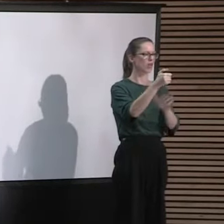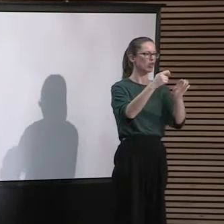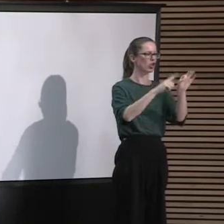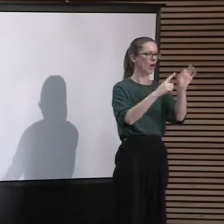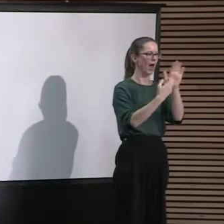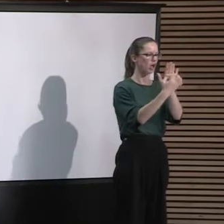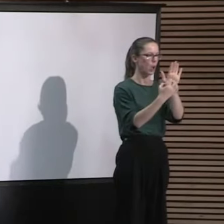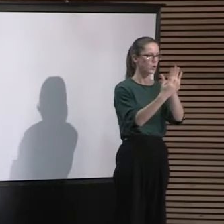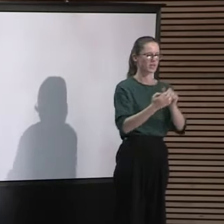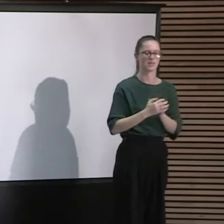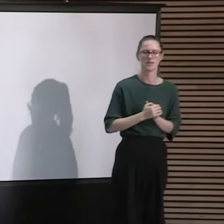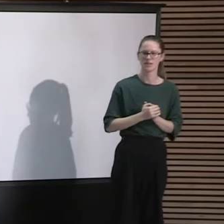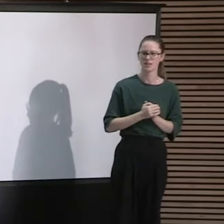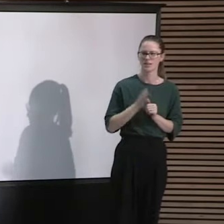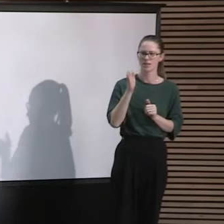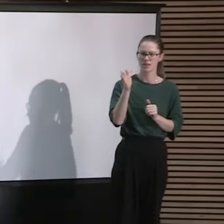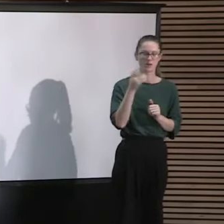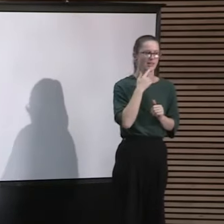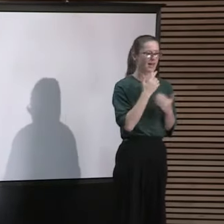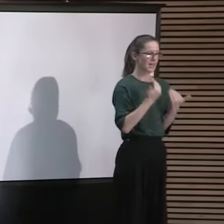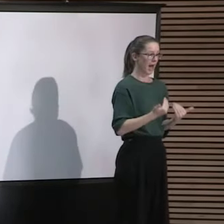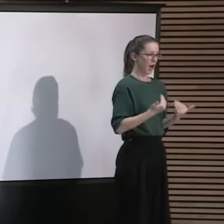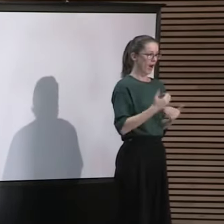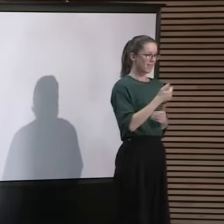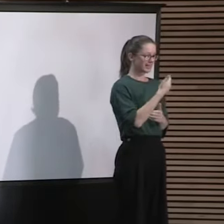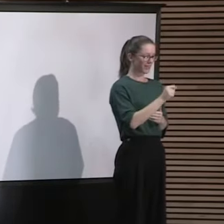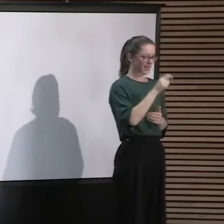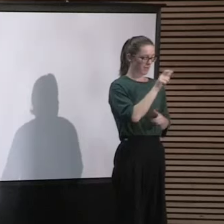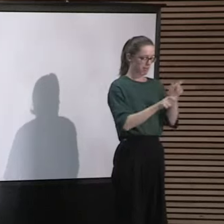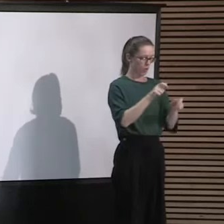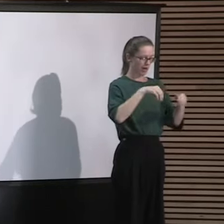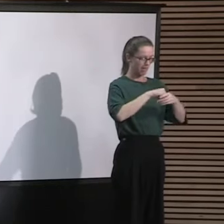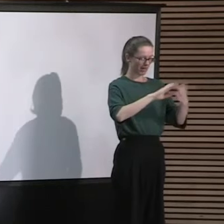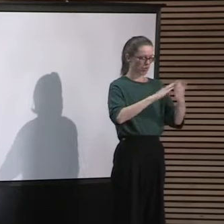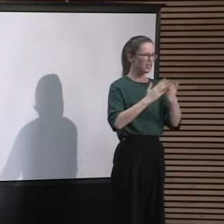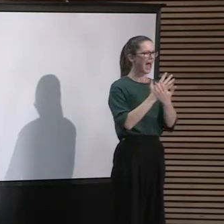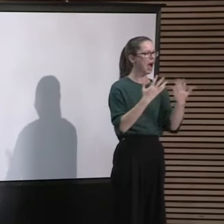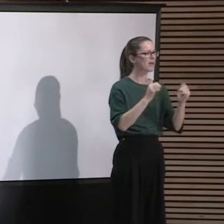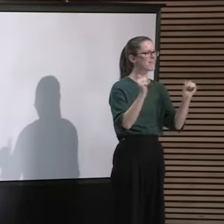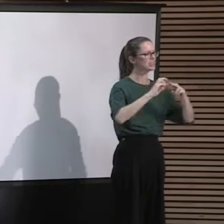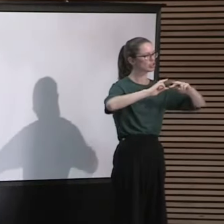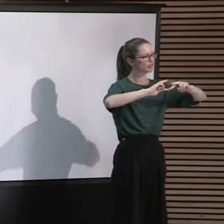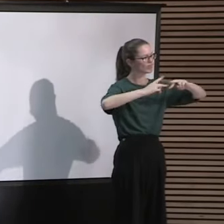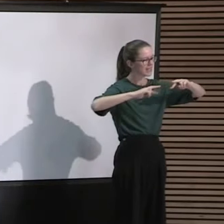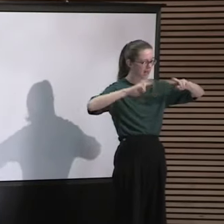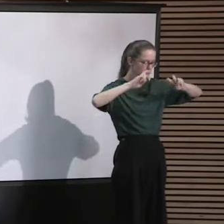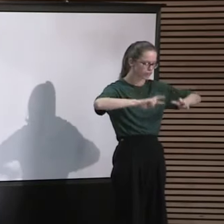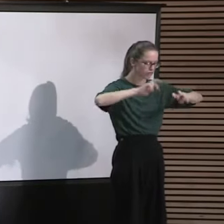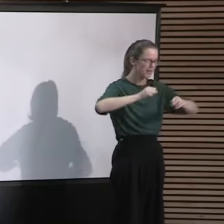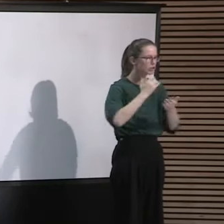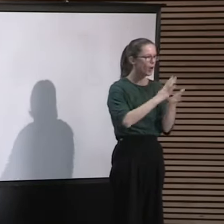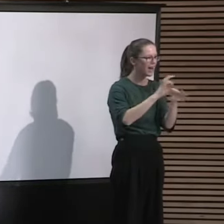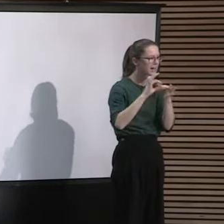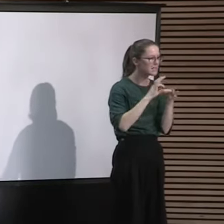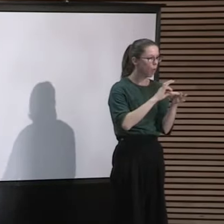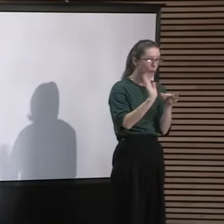Dr. Bloomfield, how many of the now 70 cases in the community have had their genome sequenced or will have it? Is the plan to sequence all of them?